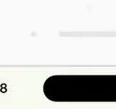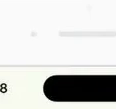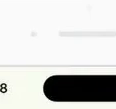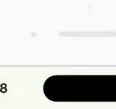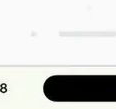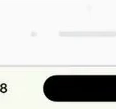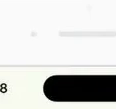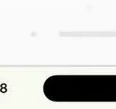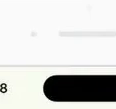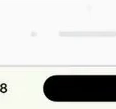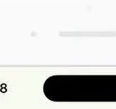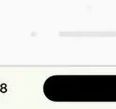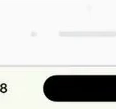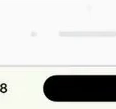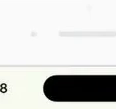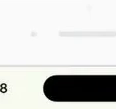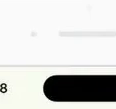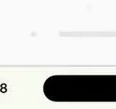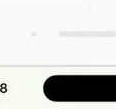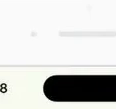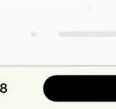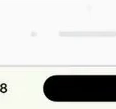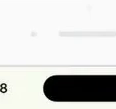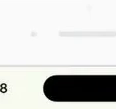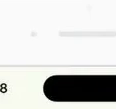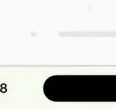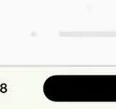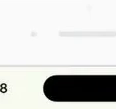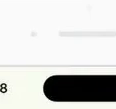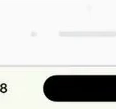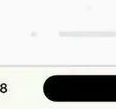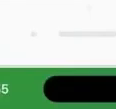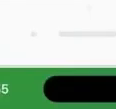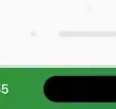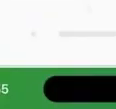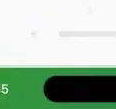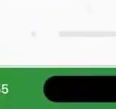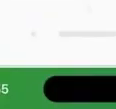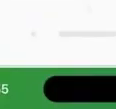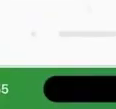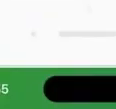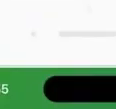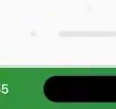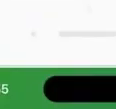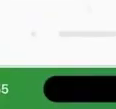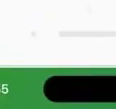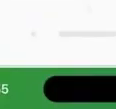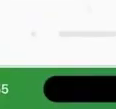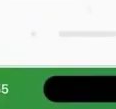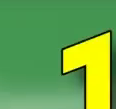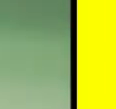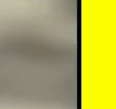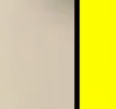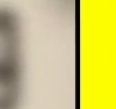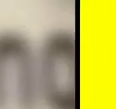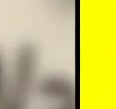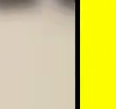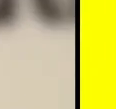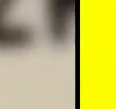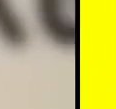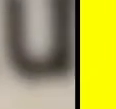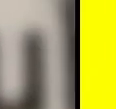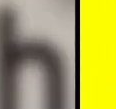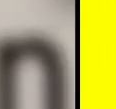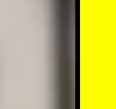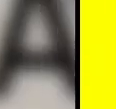sign language a consistent go, enjoys interactive learning, and likes to dive into more than just basic phrases. Number 1.